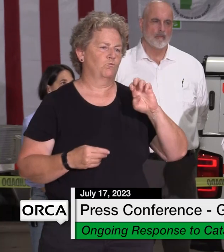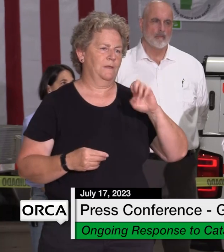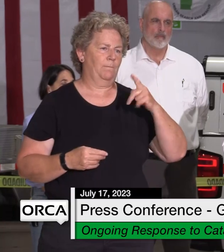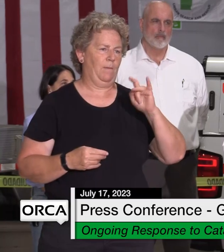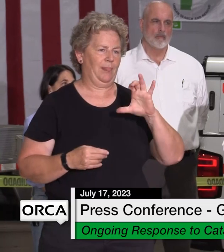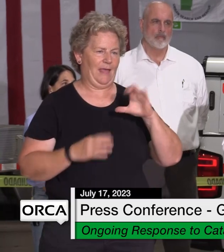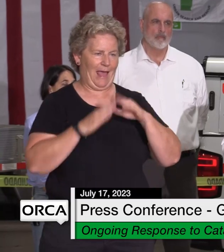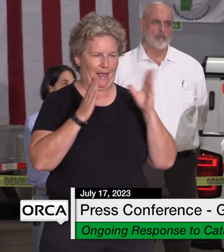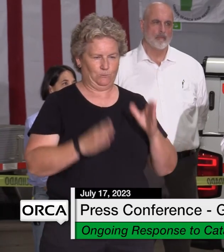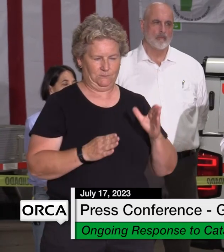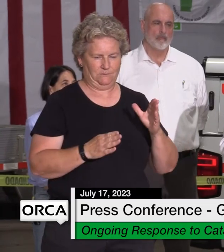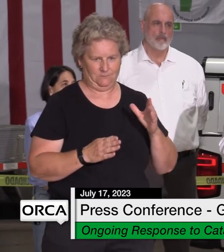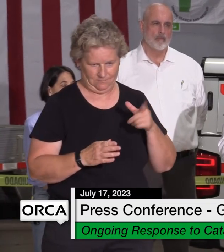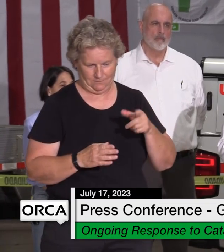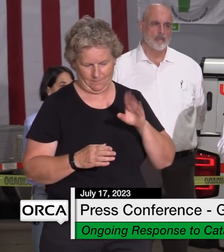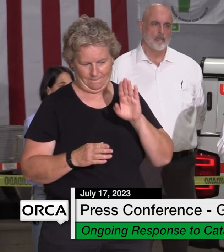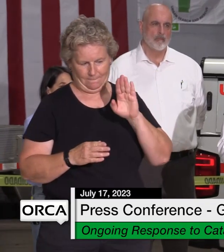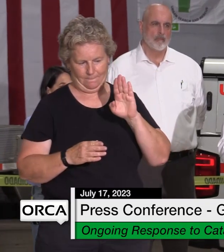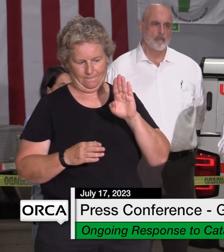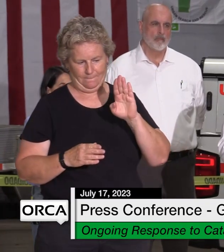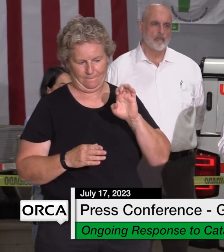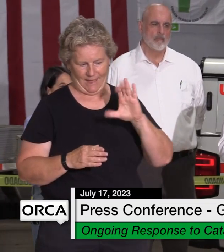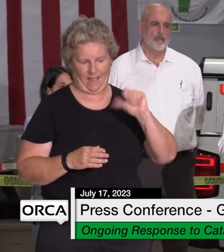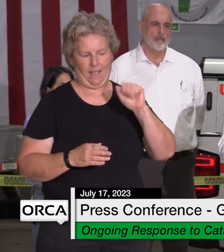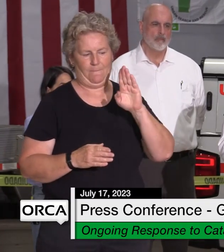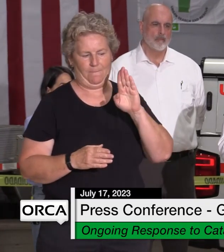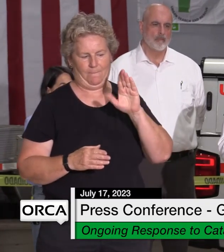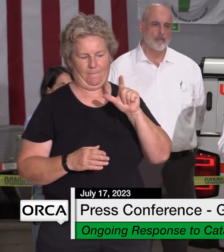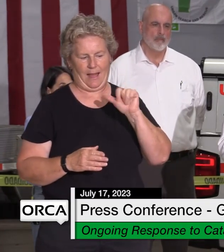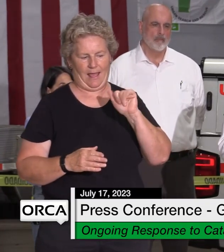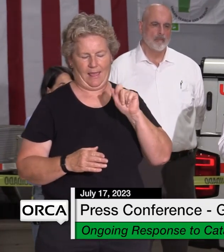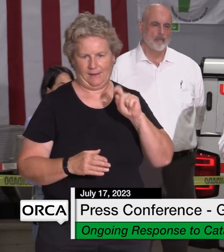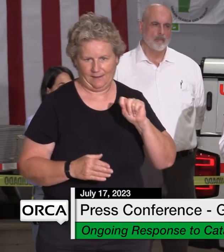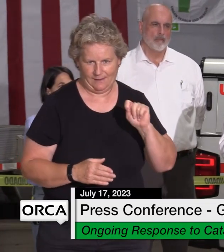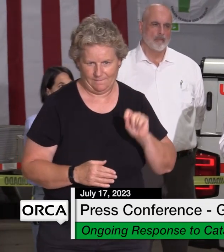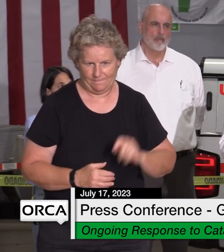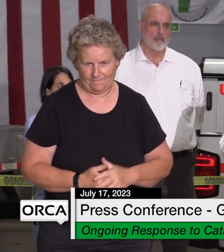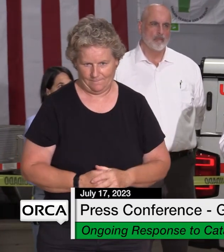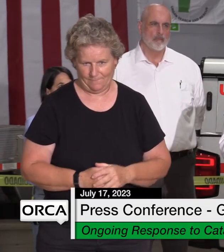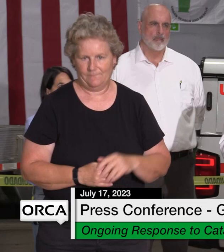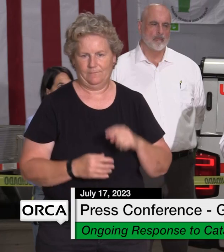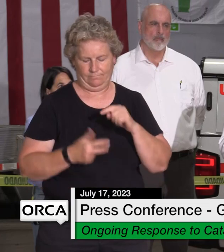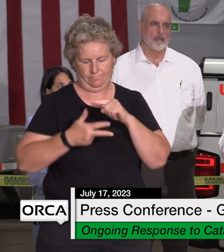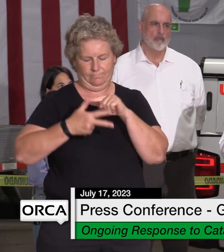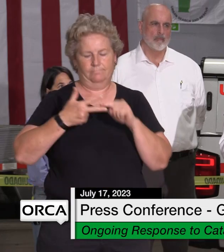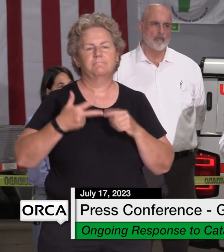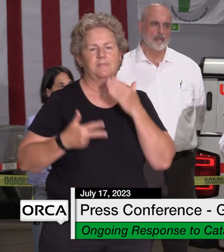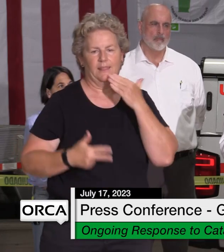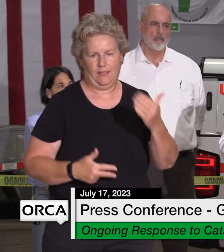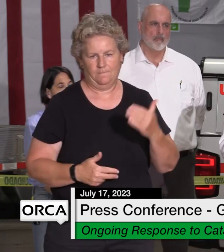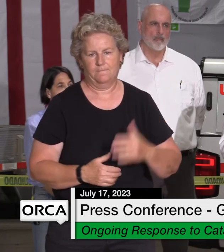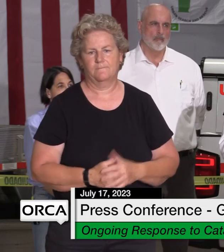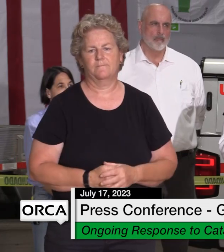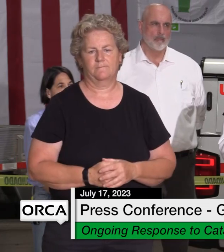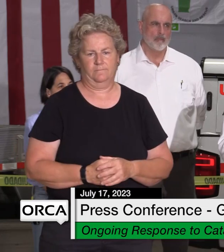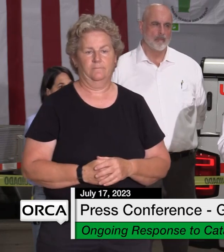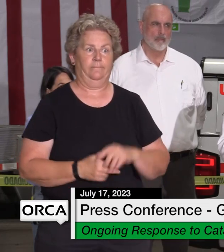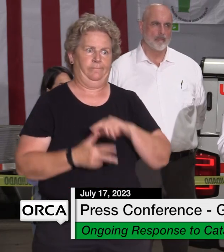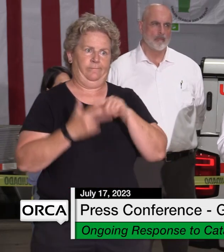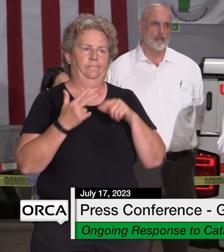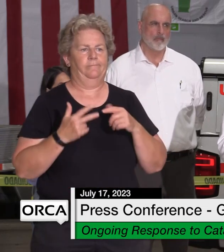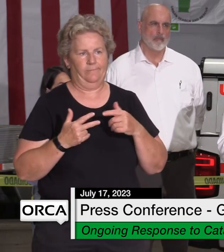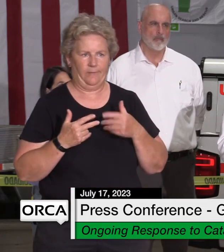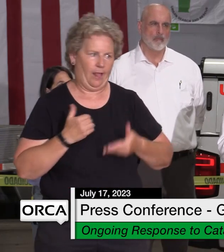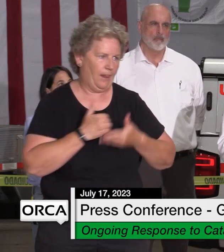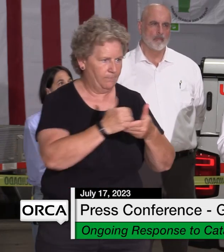meeting with people who have been impacted and visiting impacted communities. I want to thank all of the state and local leaders who are joining us here,